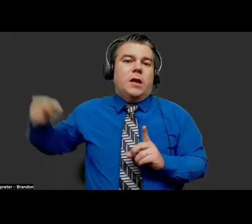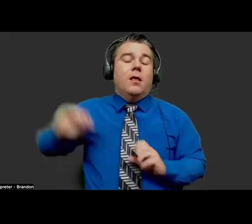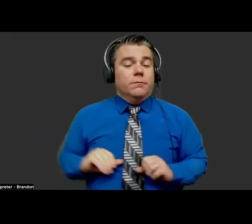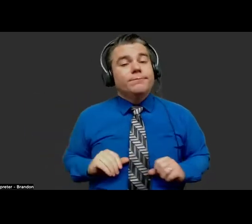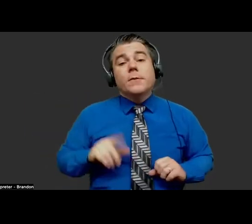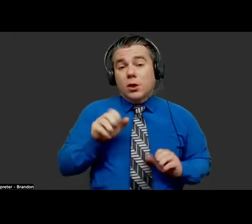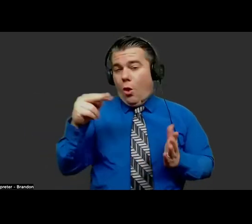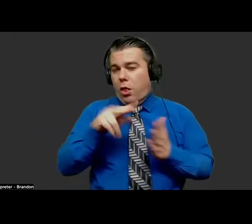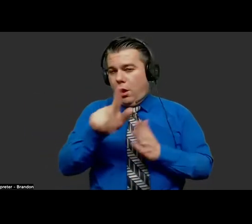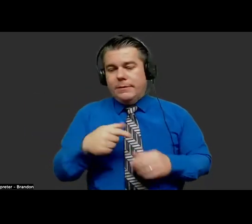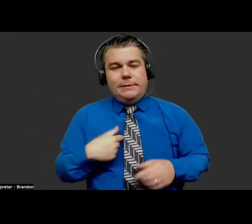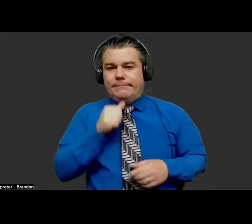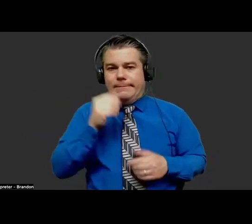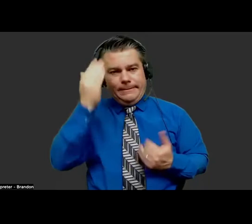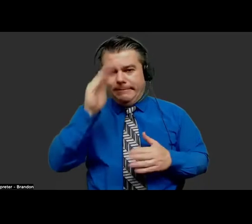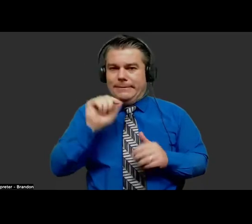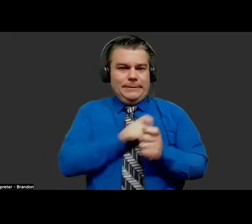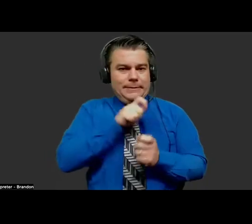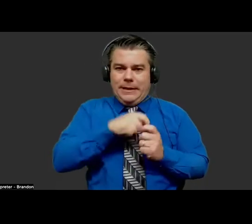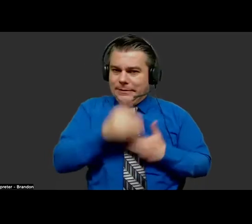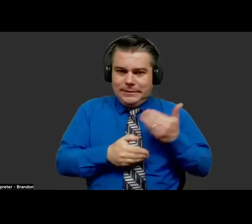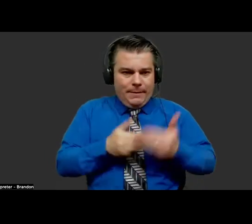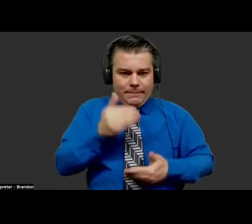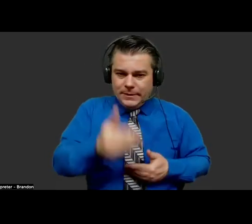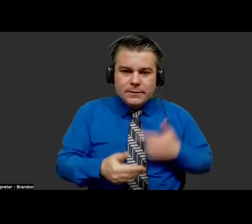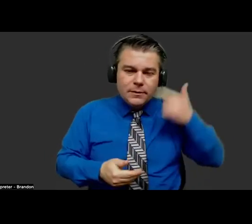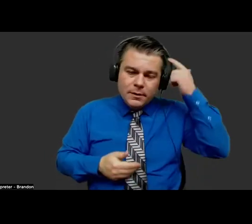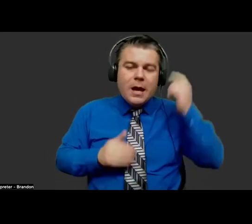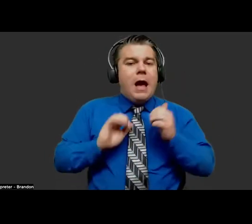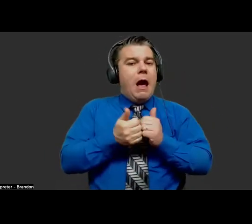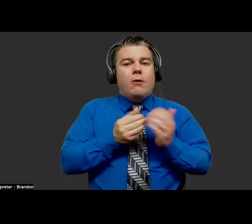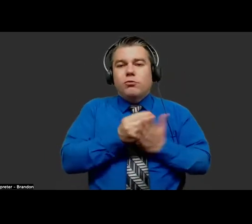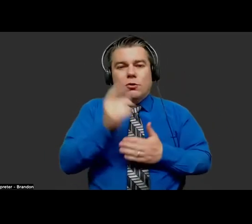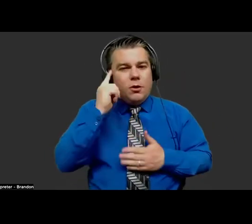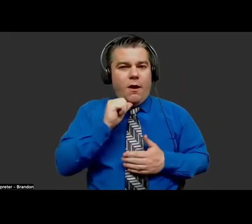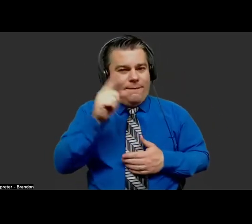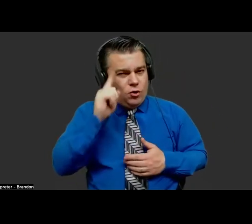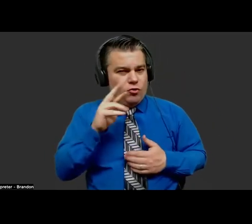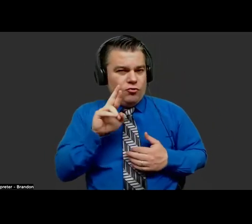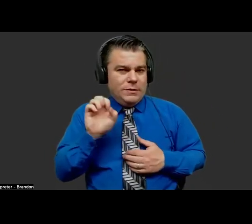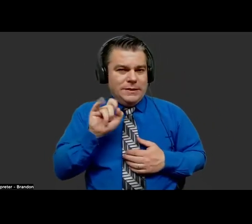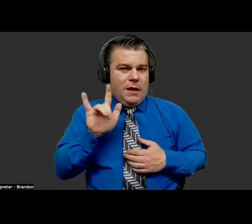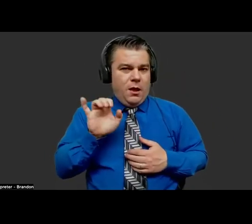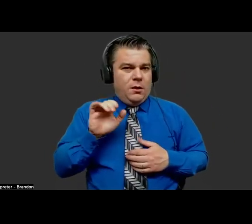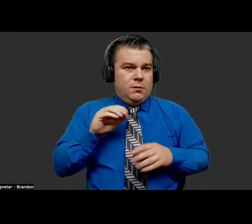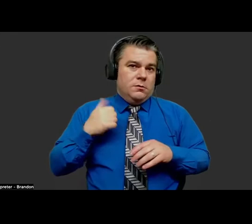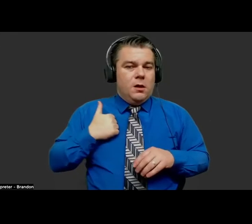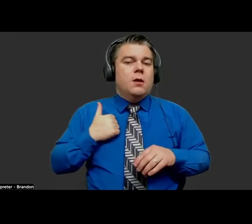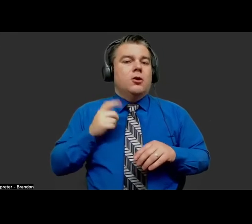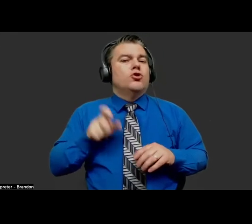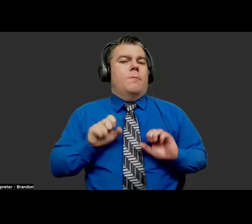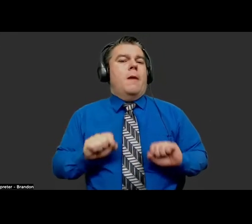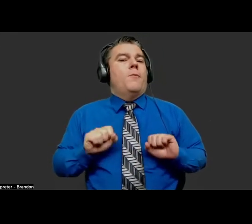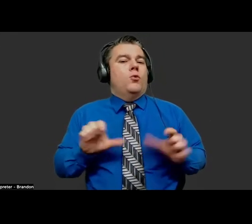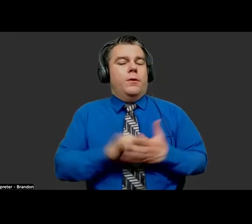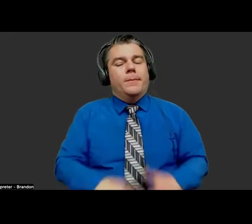because I do not know the exact steps, but you can look this up, how to purchase not for resale in Canada. And they should be able to do that.